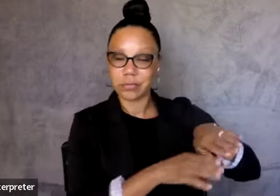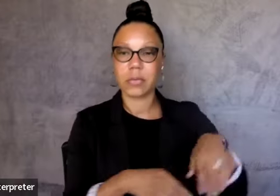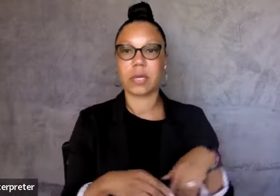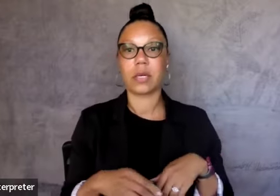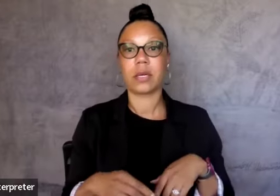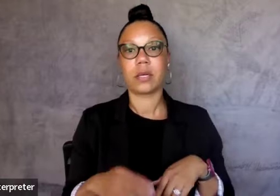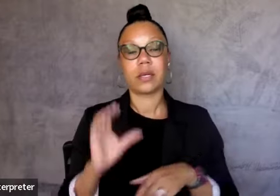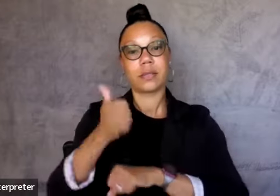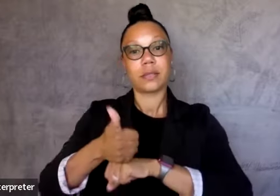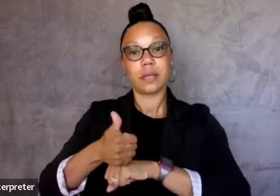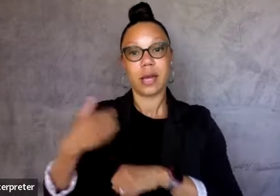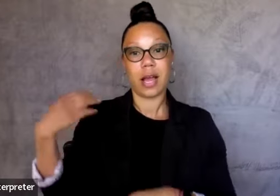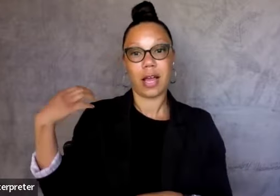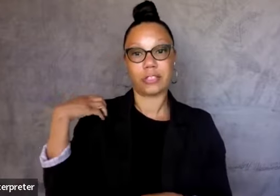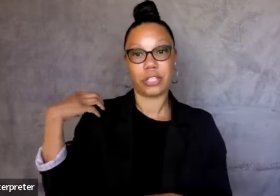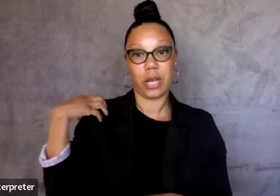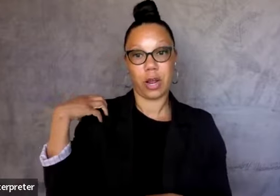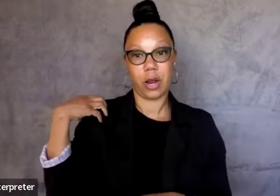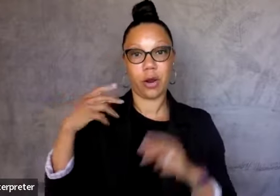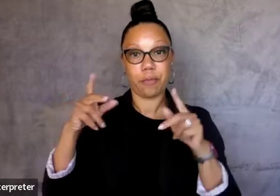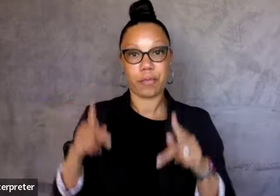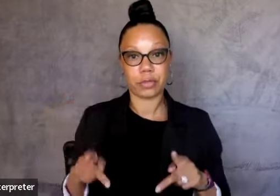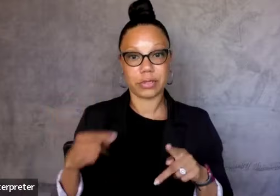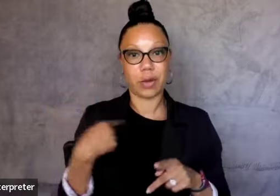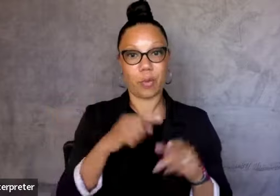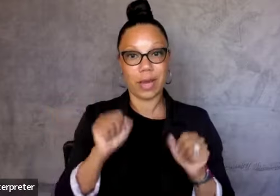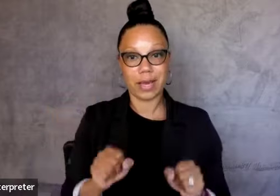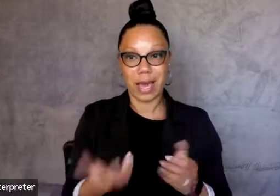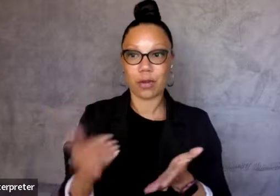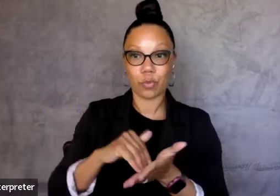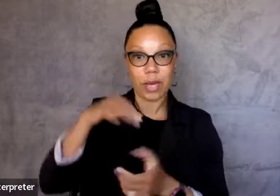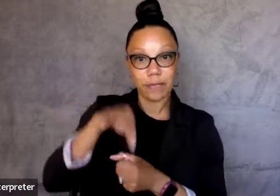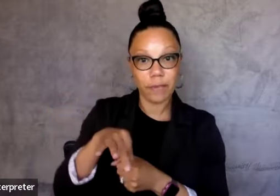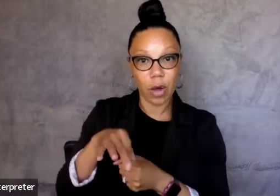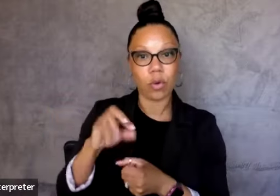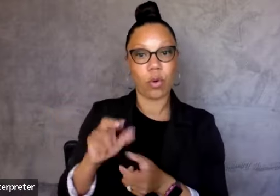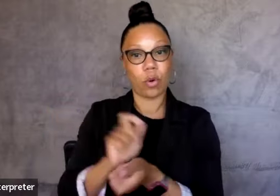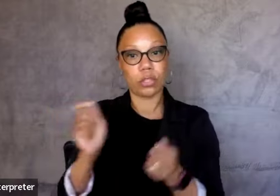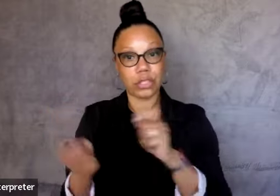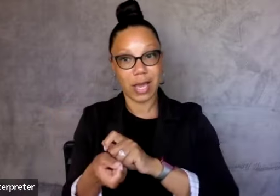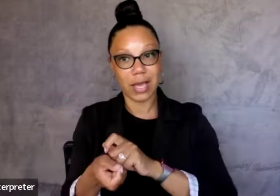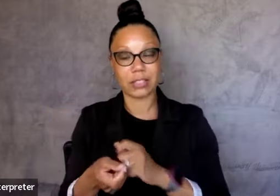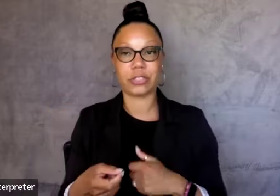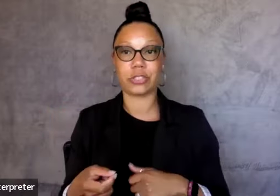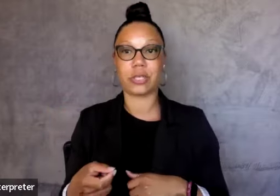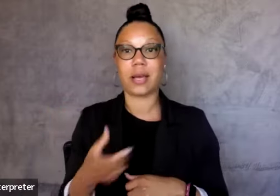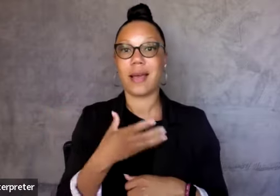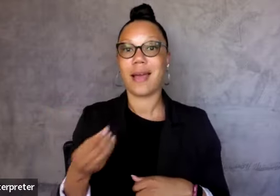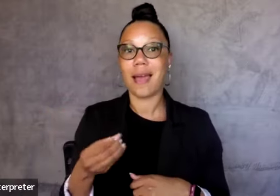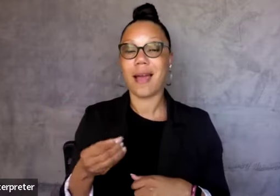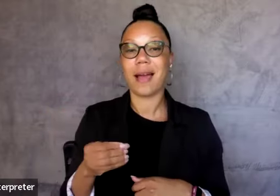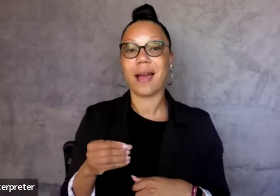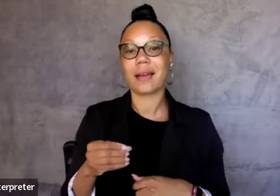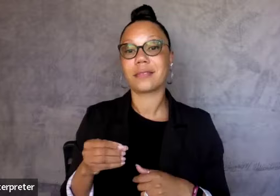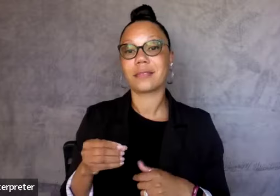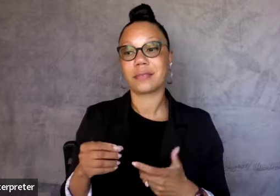be re-voted on or changed at every board meeting. And in my view, undo or